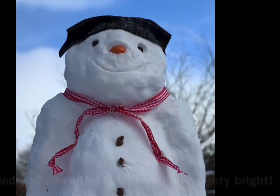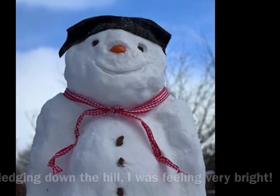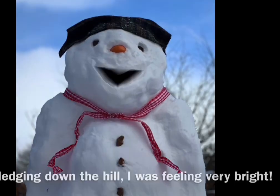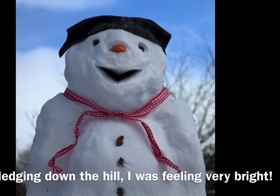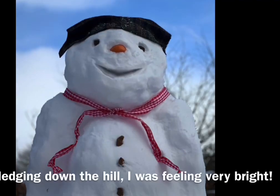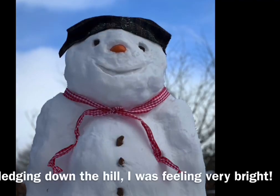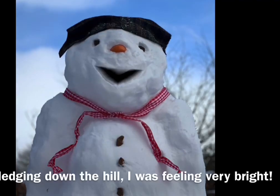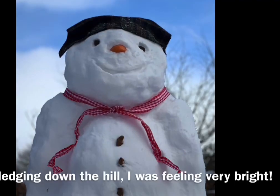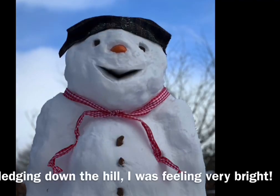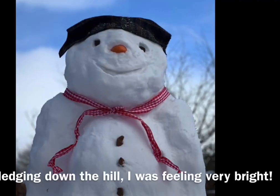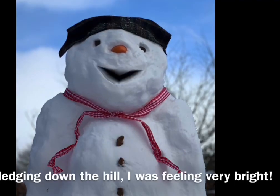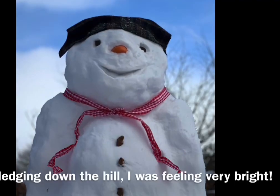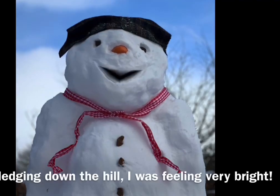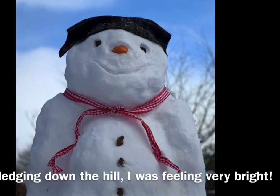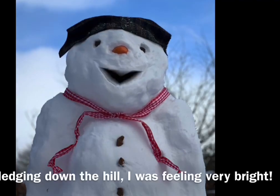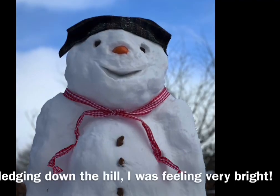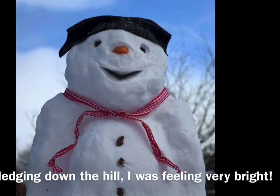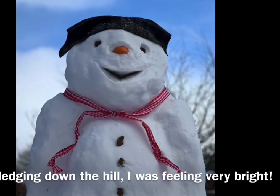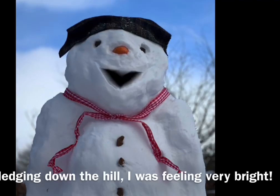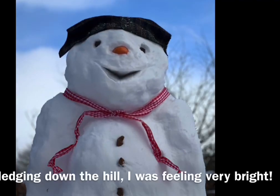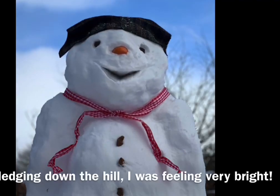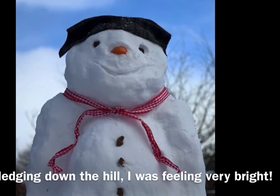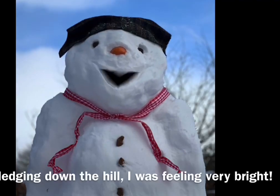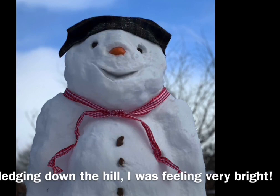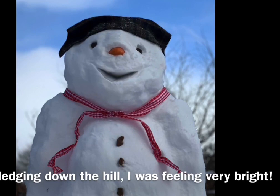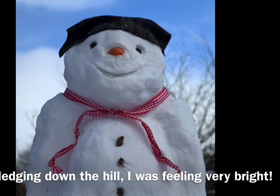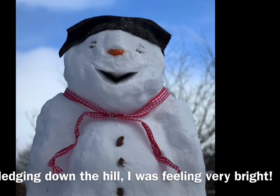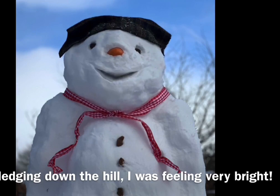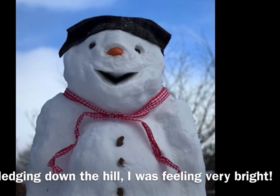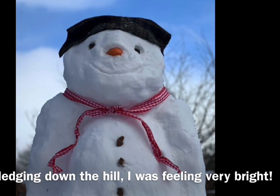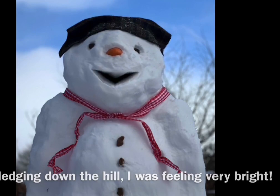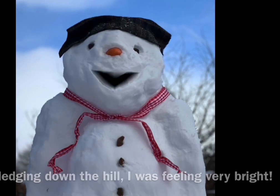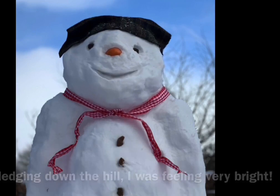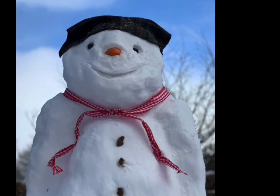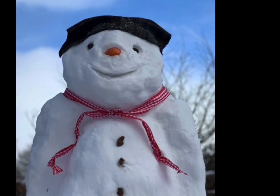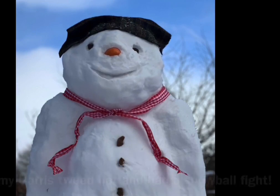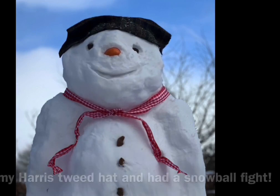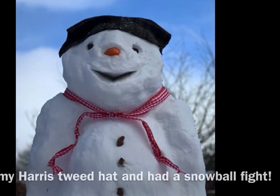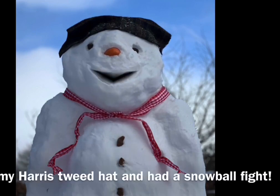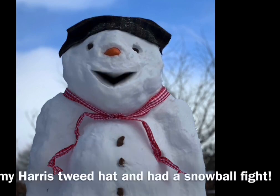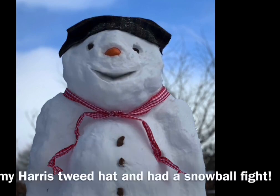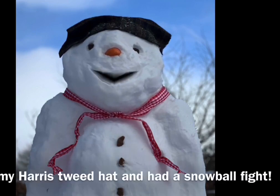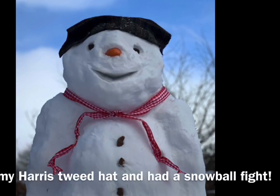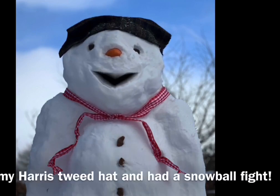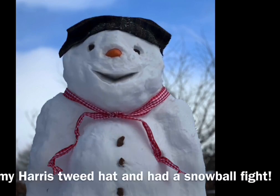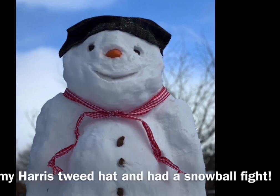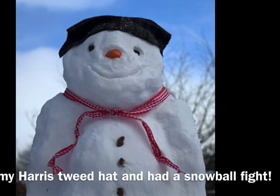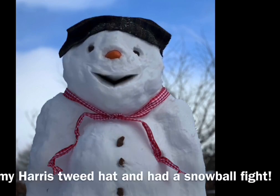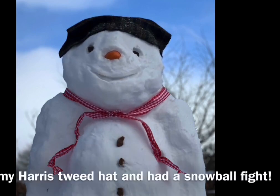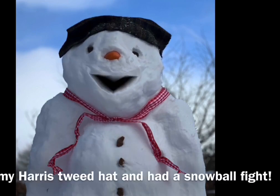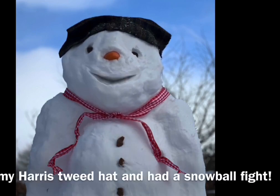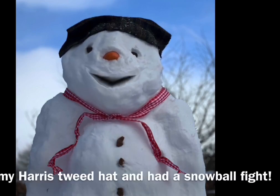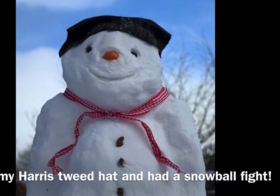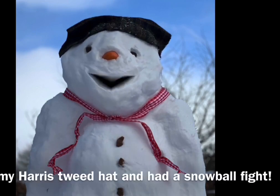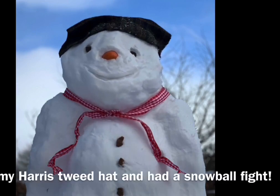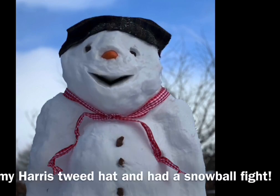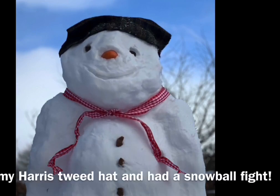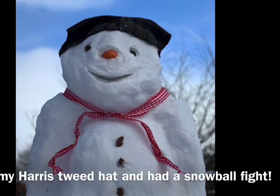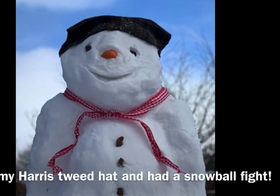I was sledging down the hill, I was feeling very bright. I wore my Harris tweed hat and had a